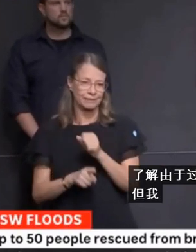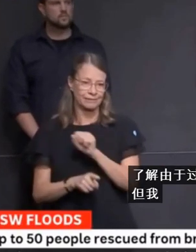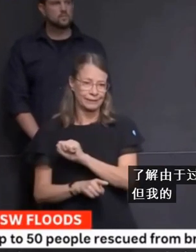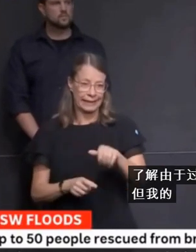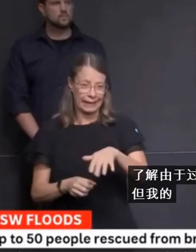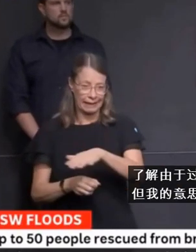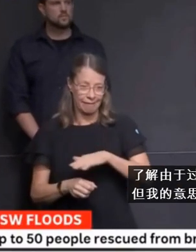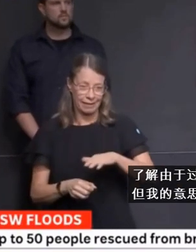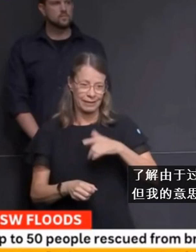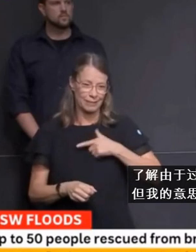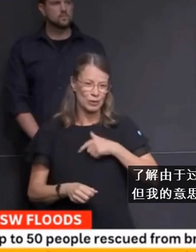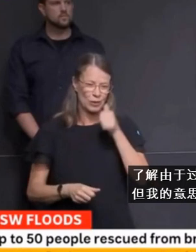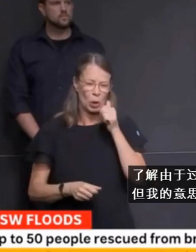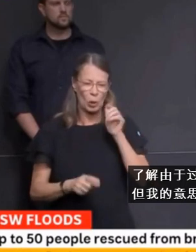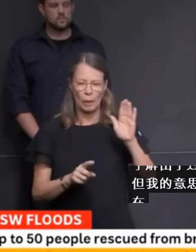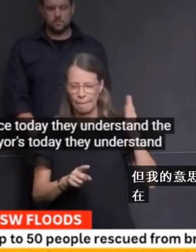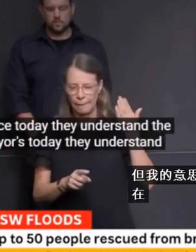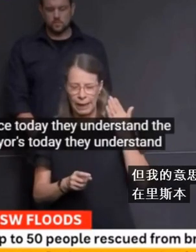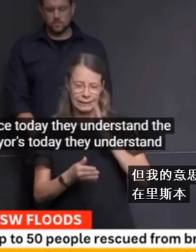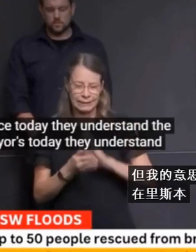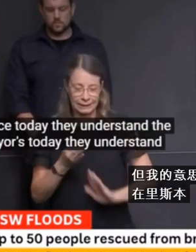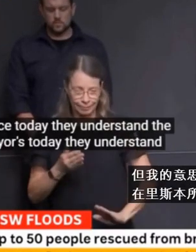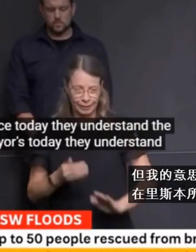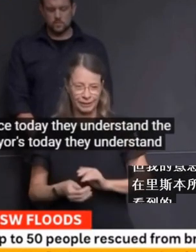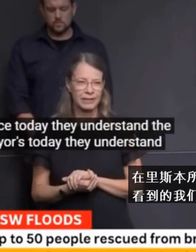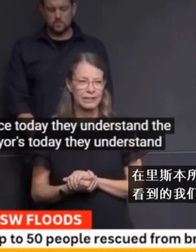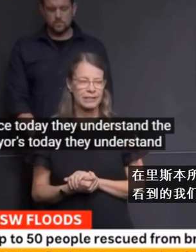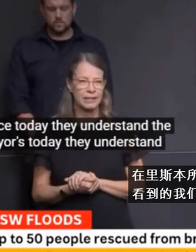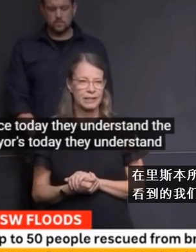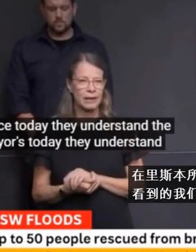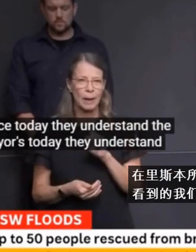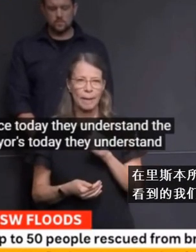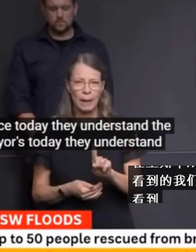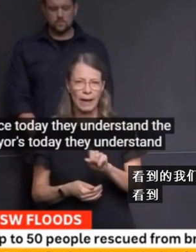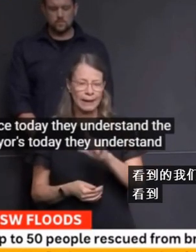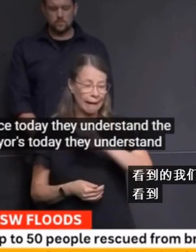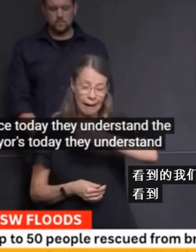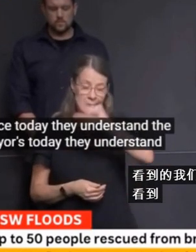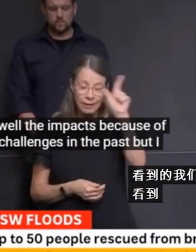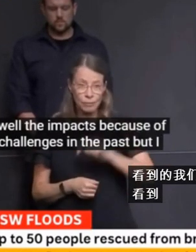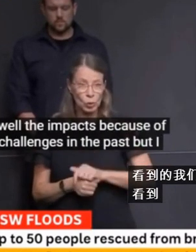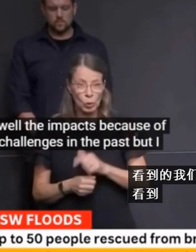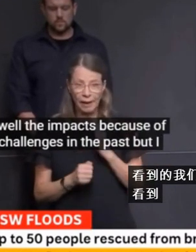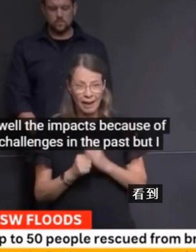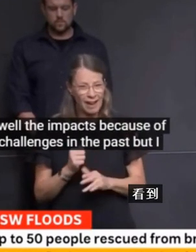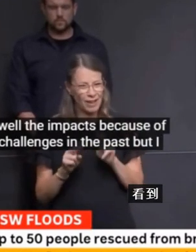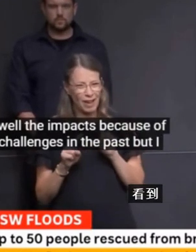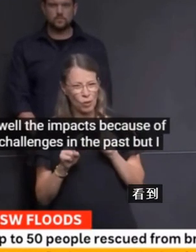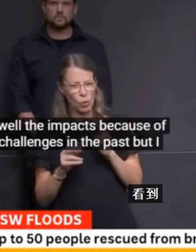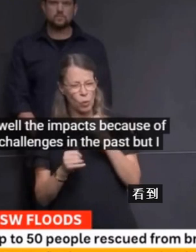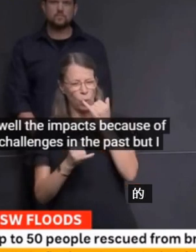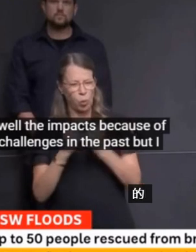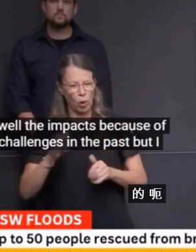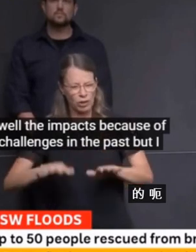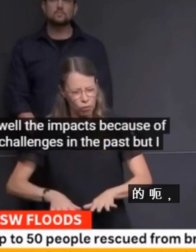in the past. But I mean, what we're seeing in Lismore, what we're seeing in the Northern Rivers, we have never seen before.